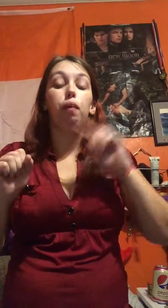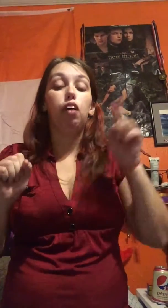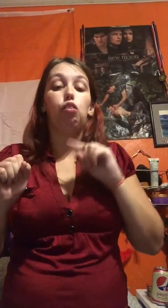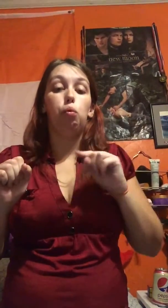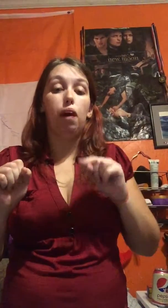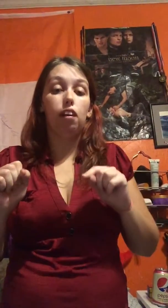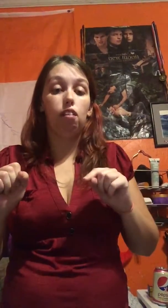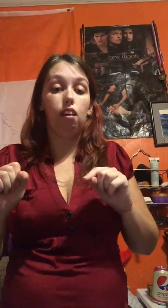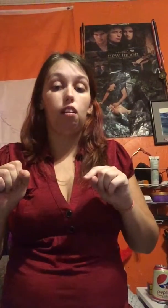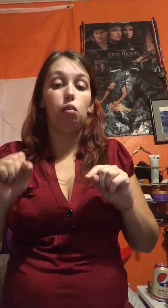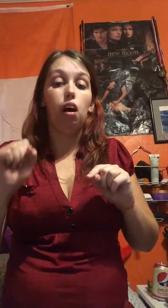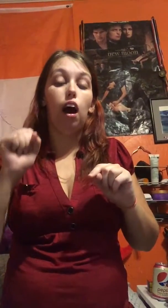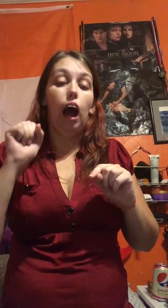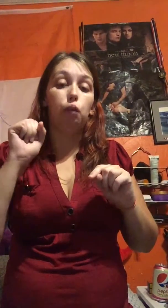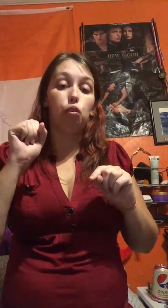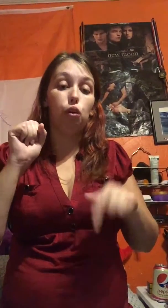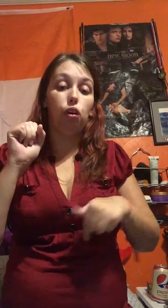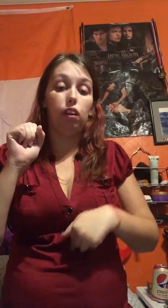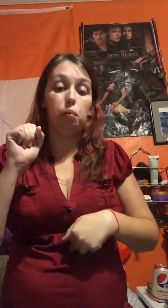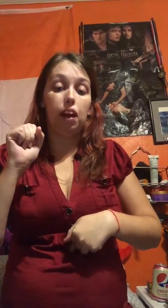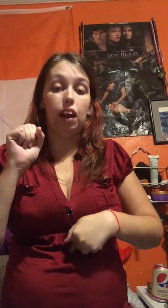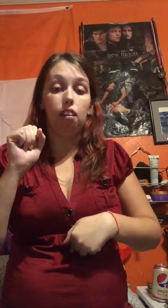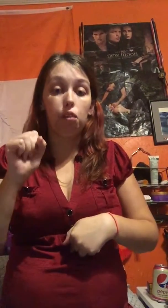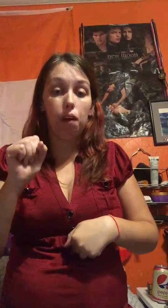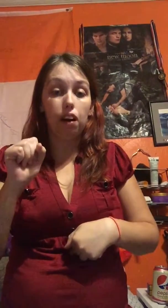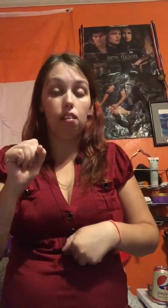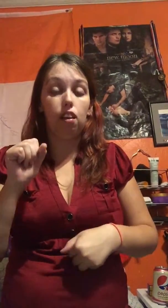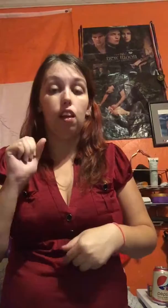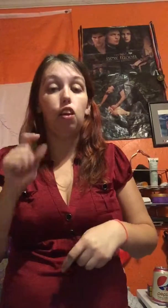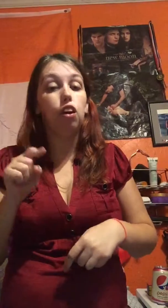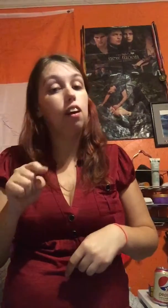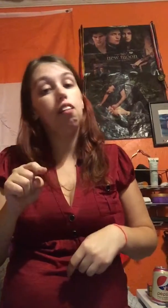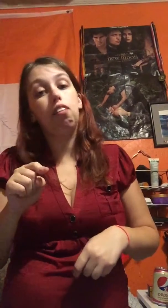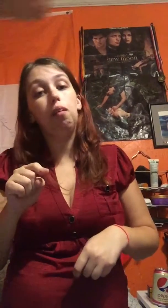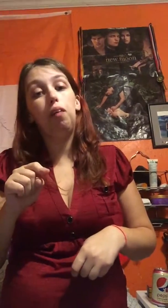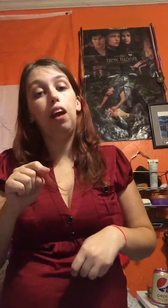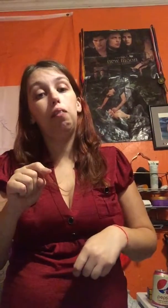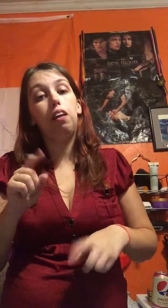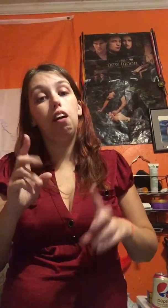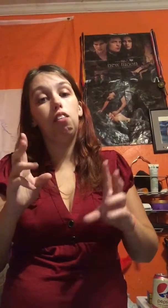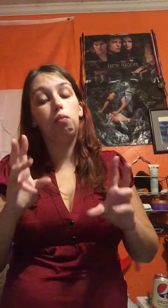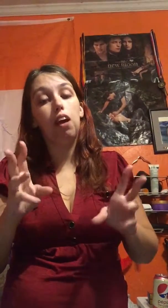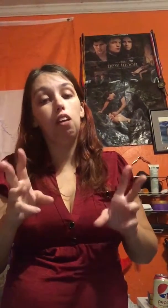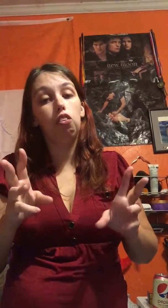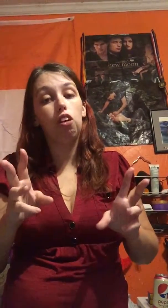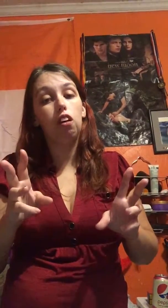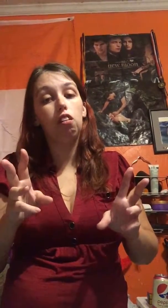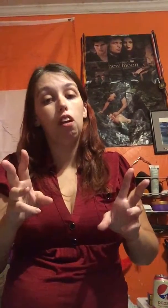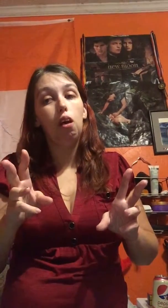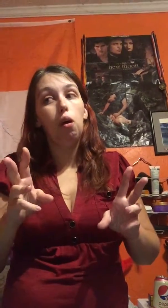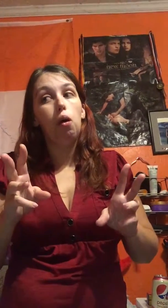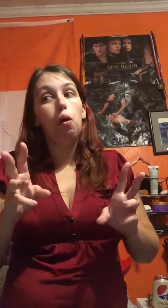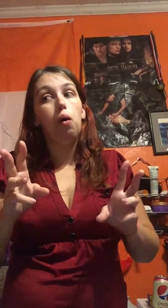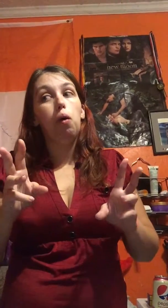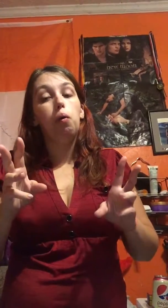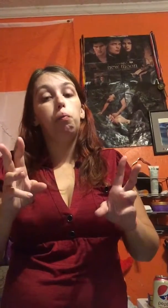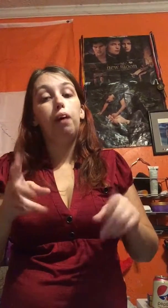my other two pregnancies. I was told at the beginning of this pregnancy they could not see me because of my insurance, but